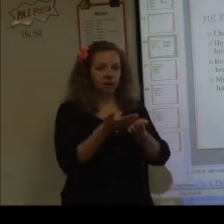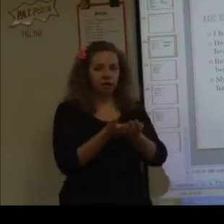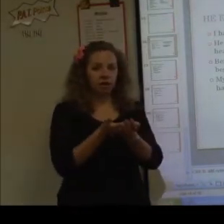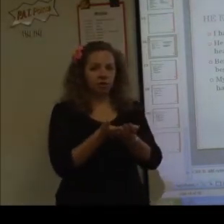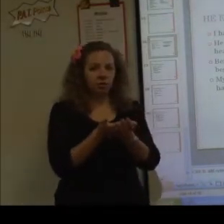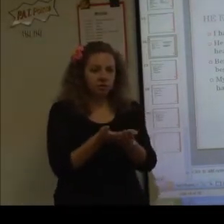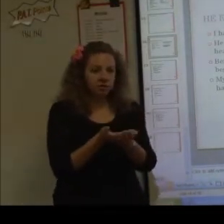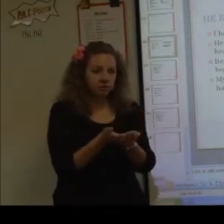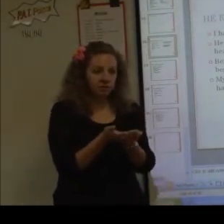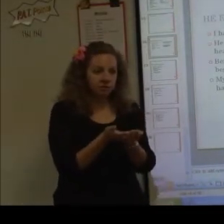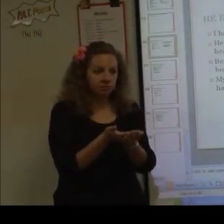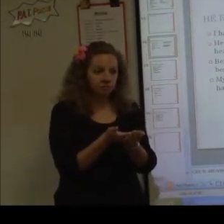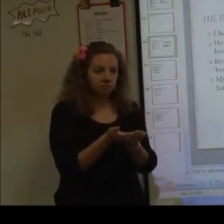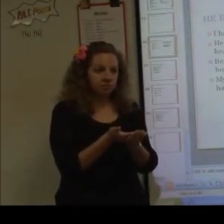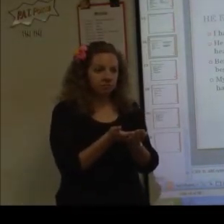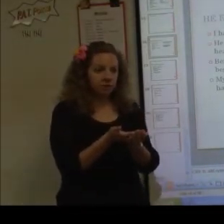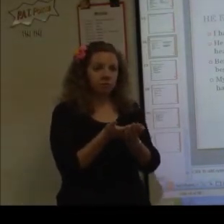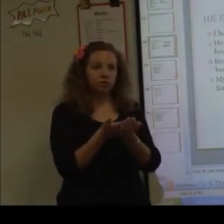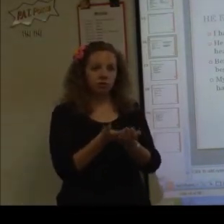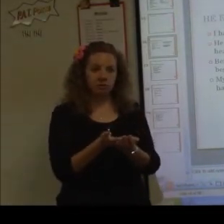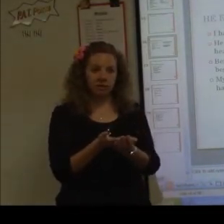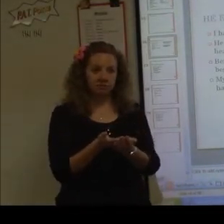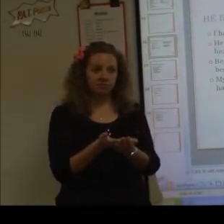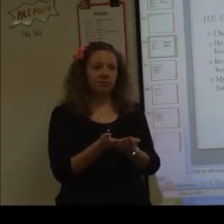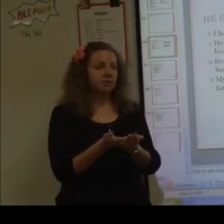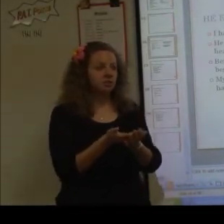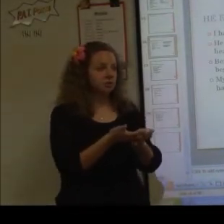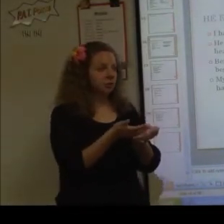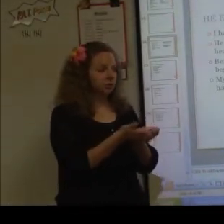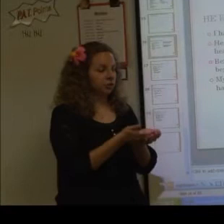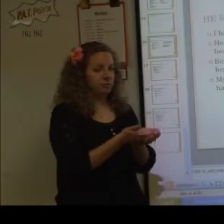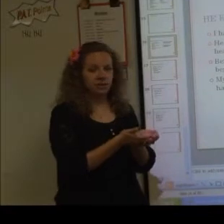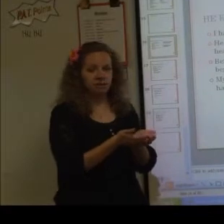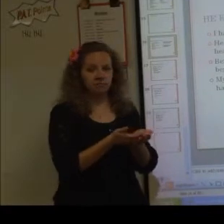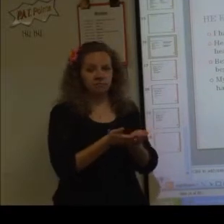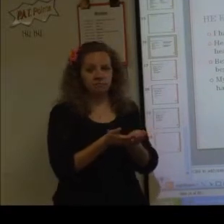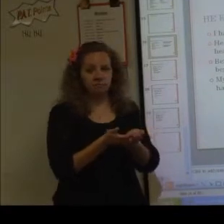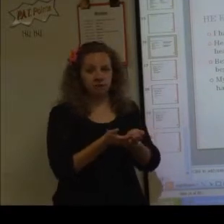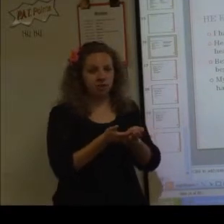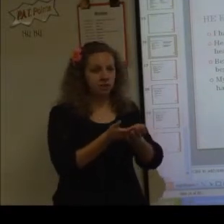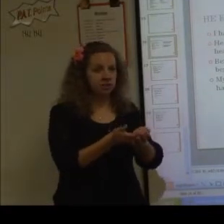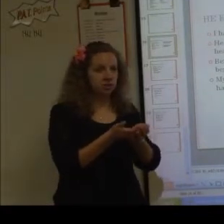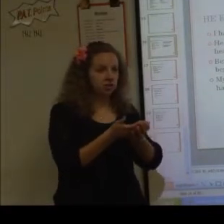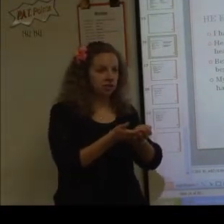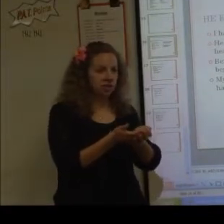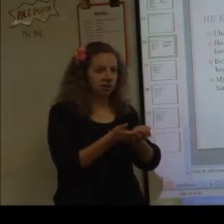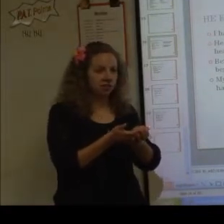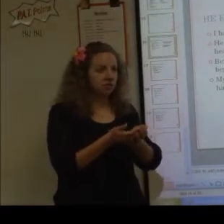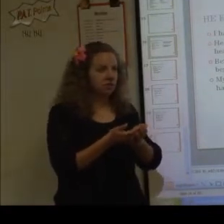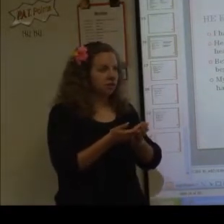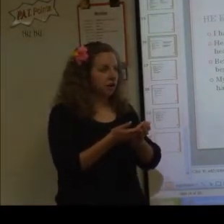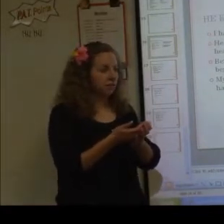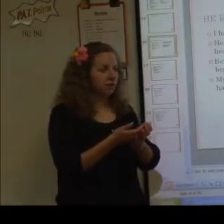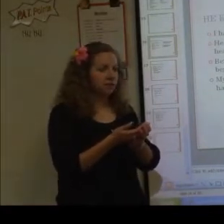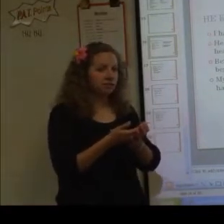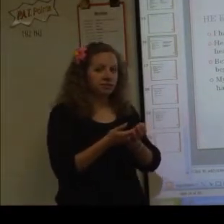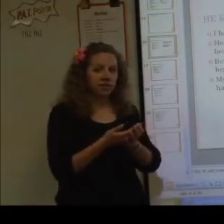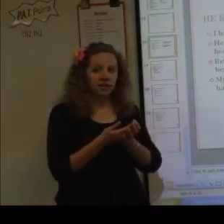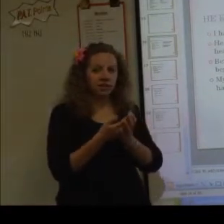about God holding something? I mean, you could be. So it could be that God's actually got it. But if we're saying,